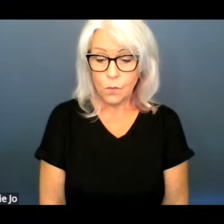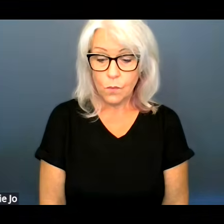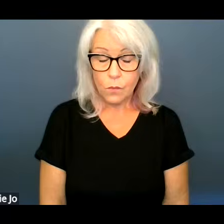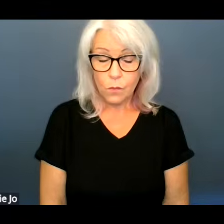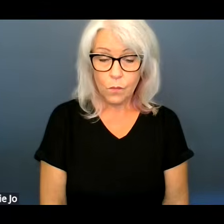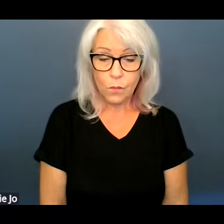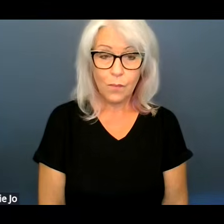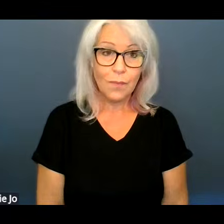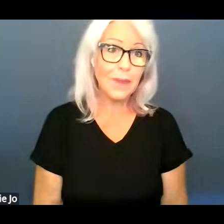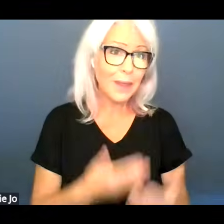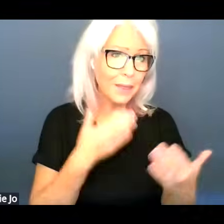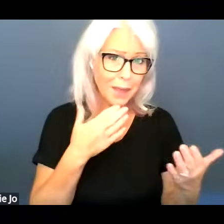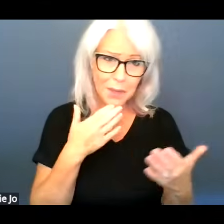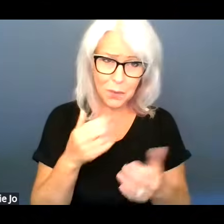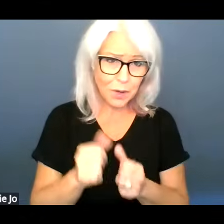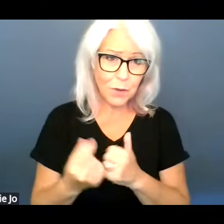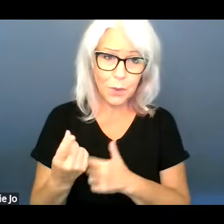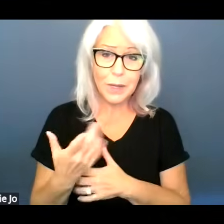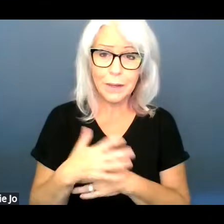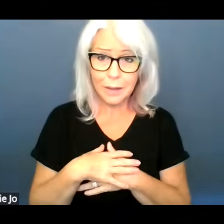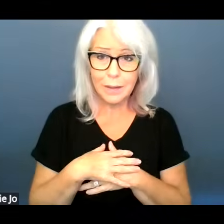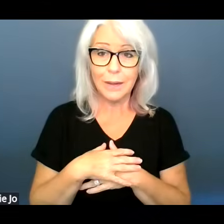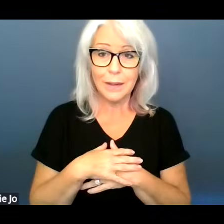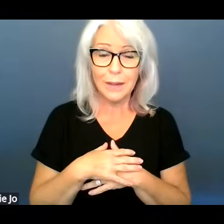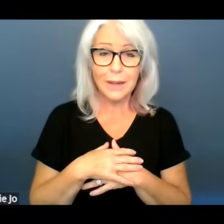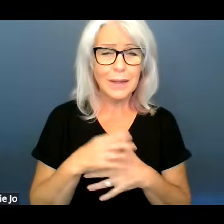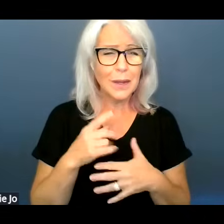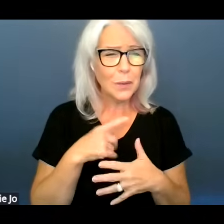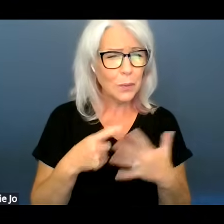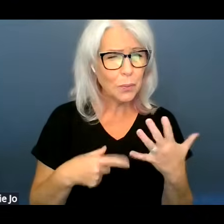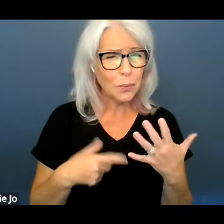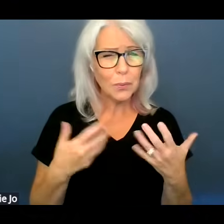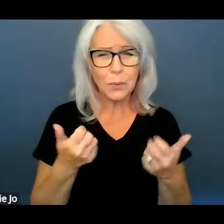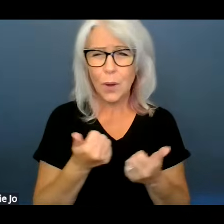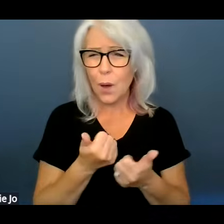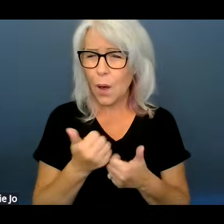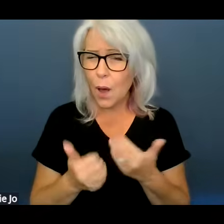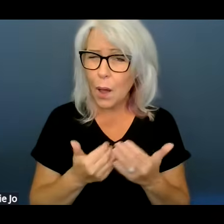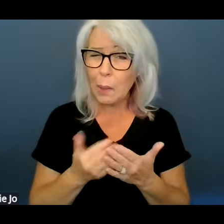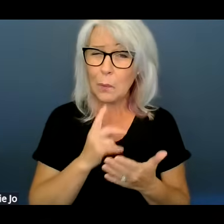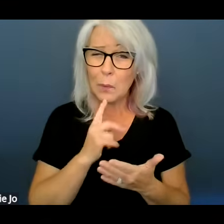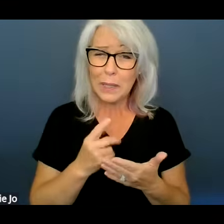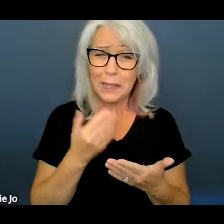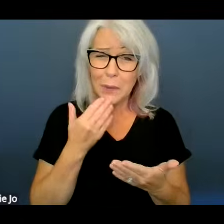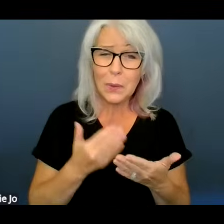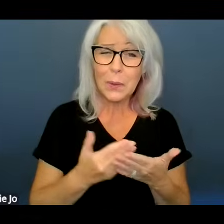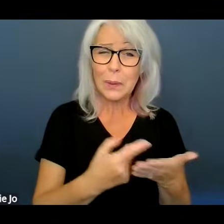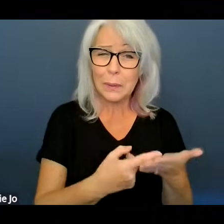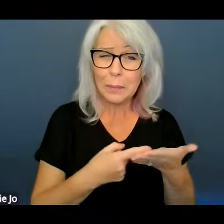Thank you all, by the way. You know what? Those were all good comments, all good stuff.